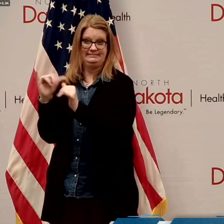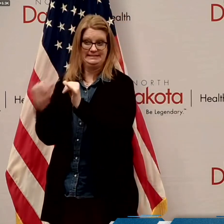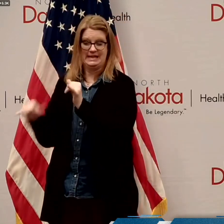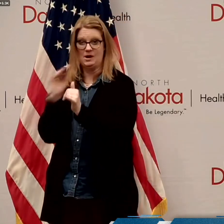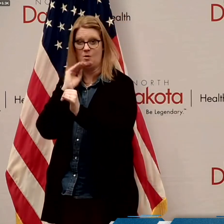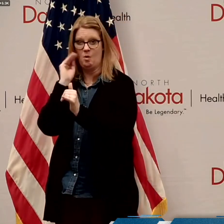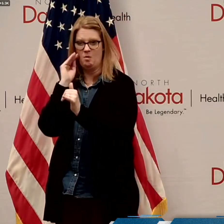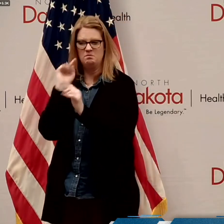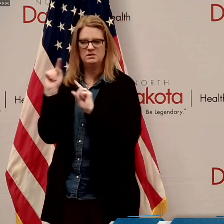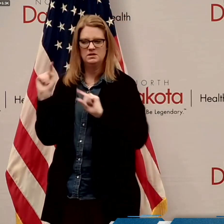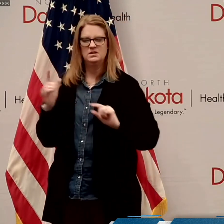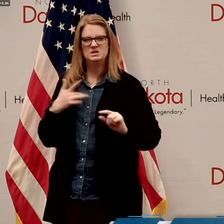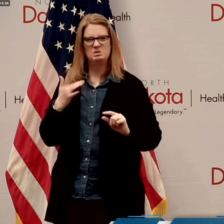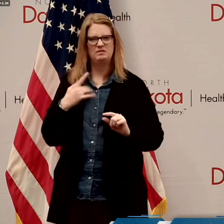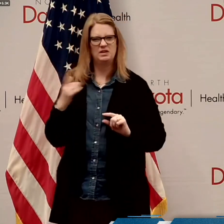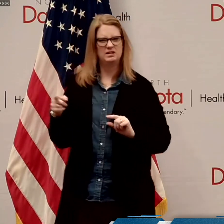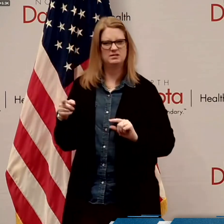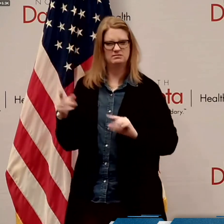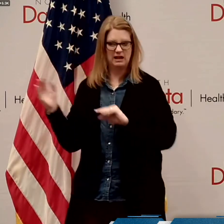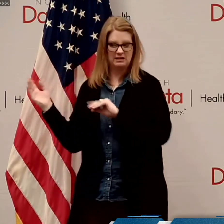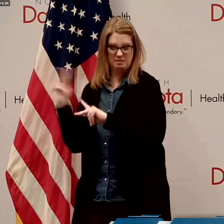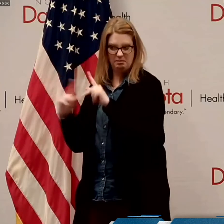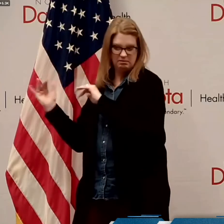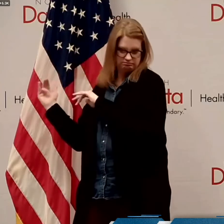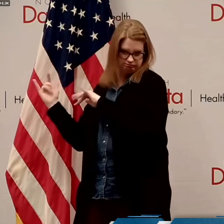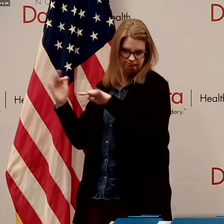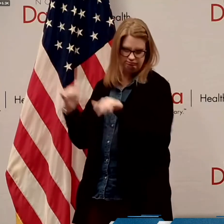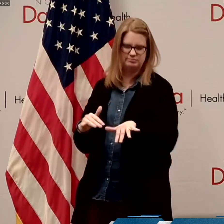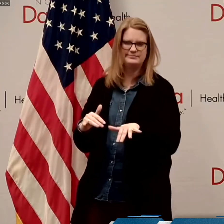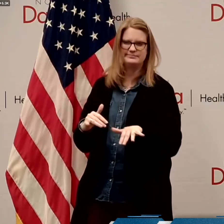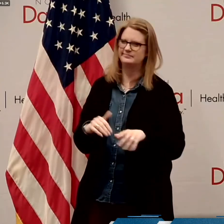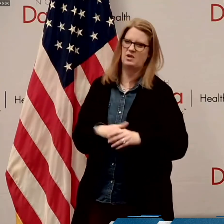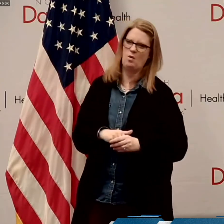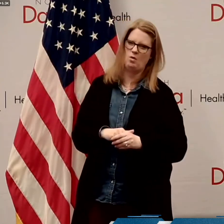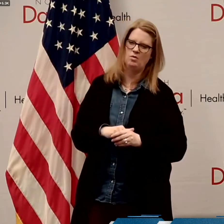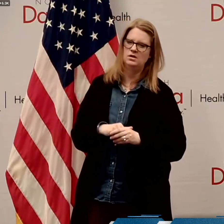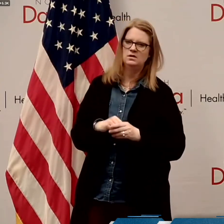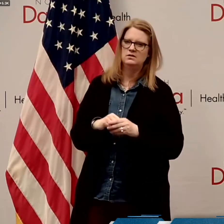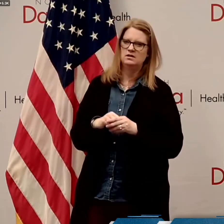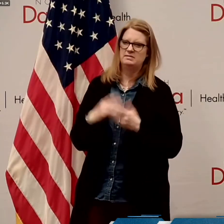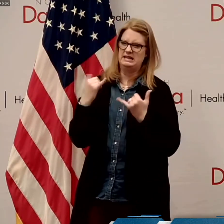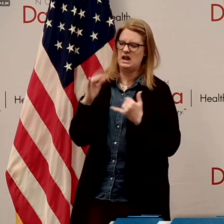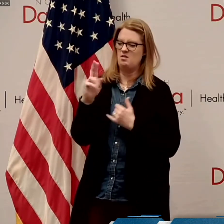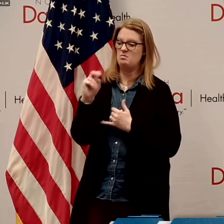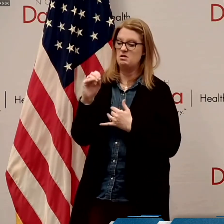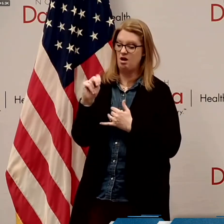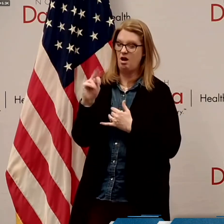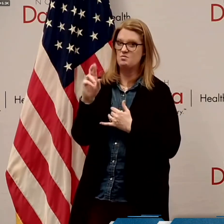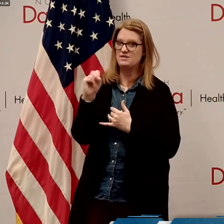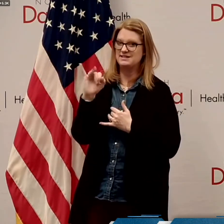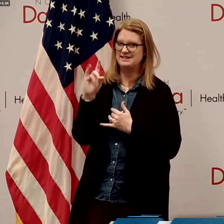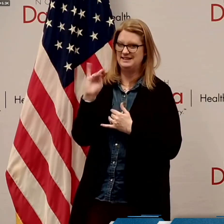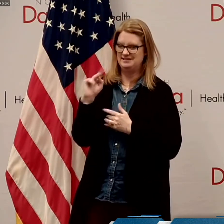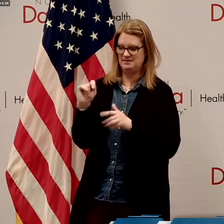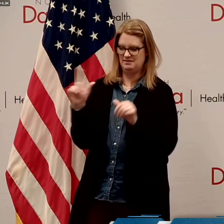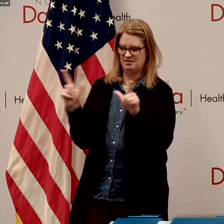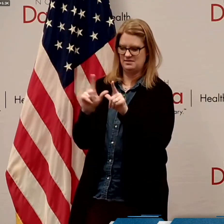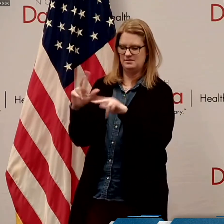don't think it's going to be a big issue because such a big drop that we're showing, but we do